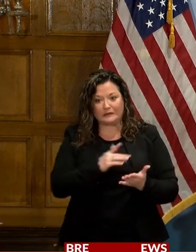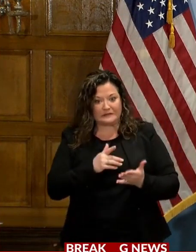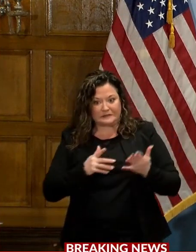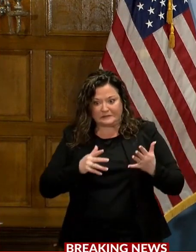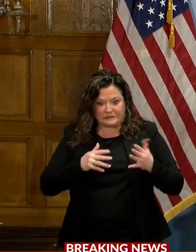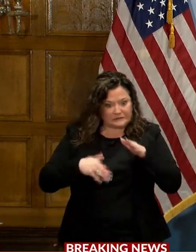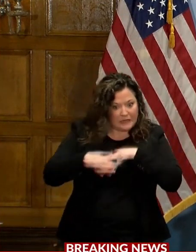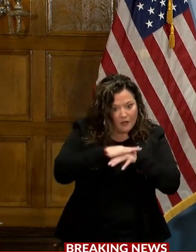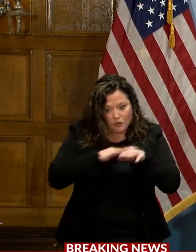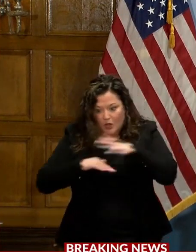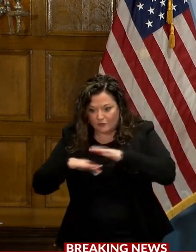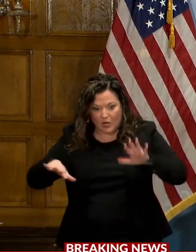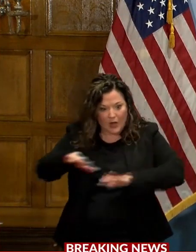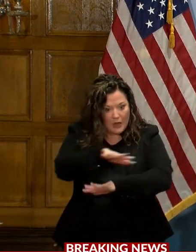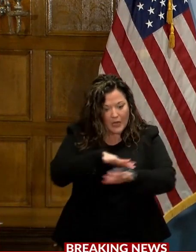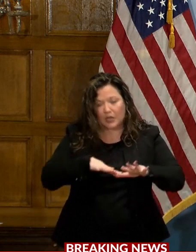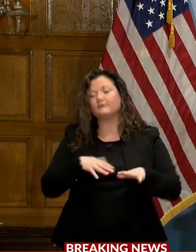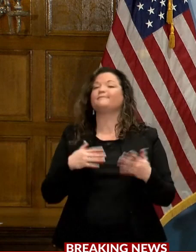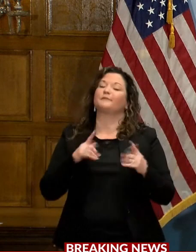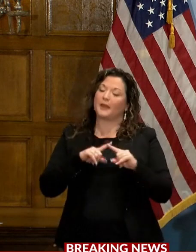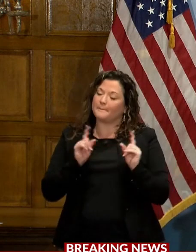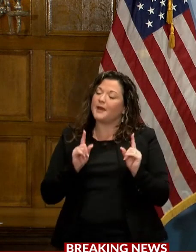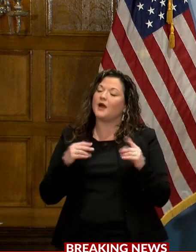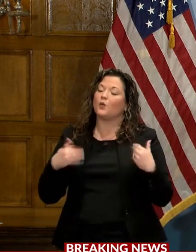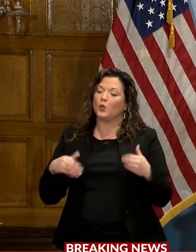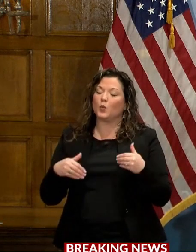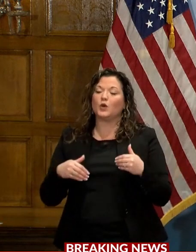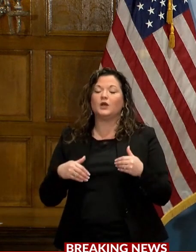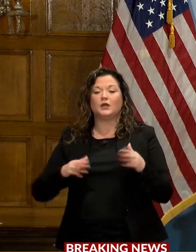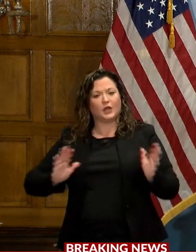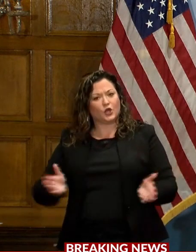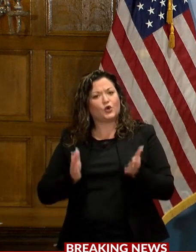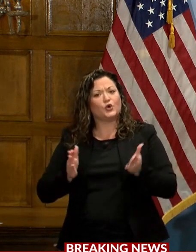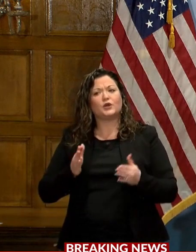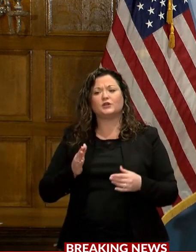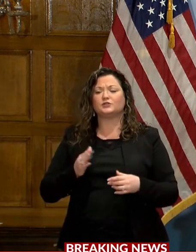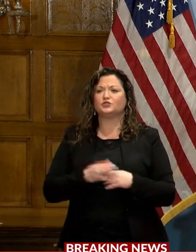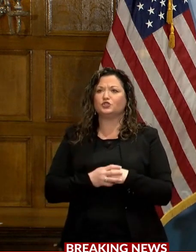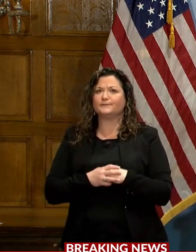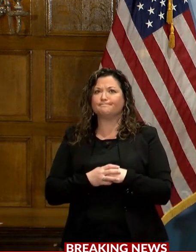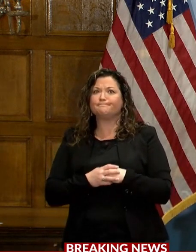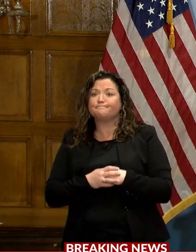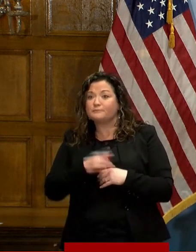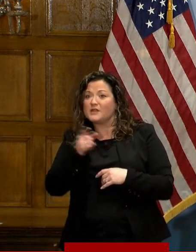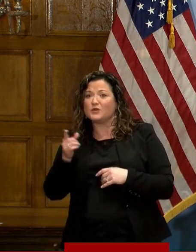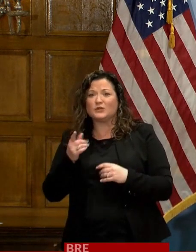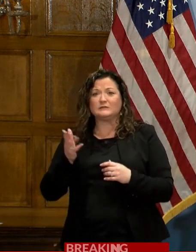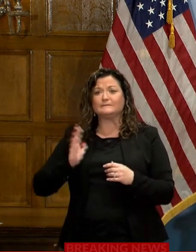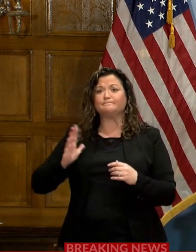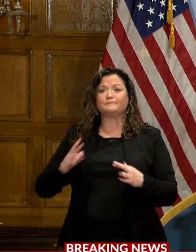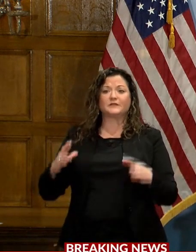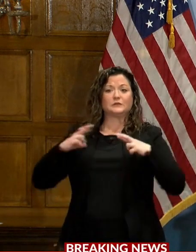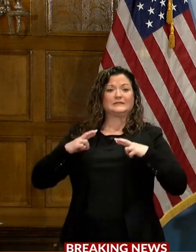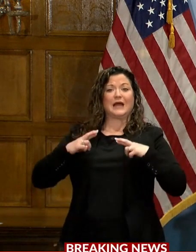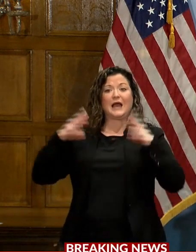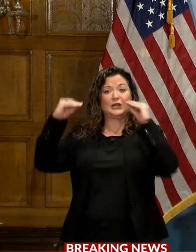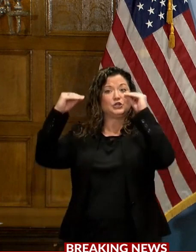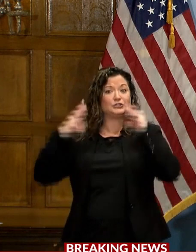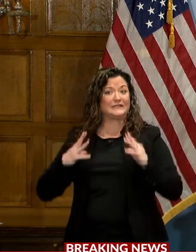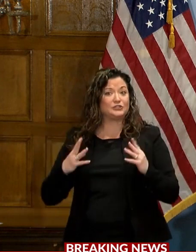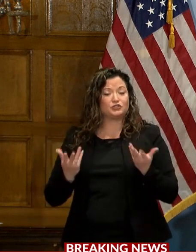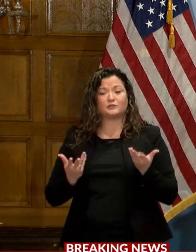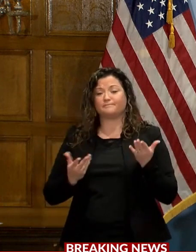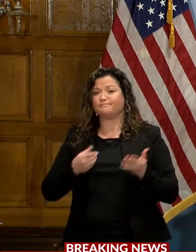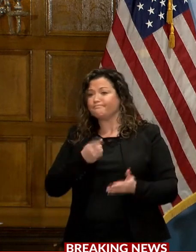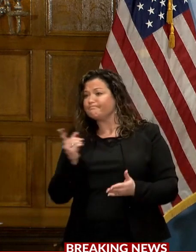different ways. But I encourage those that might be a retired teacher, those that